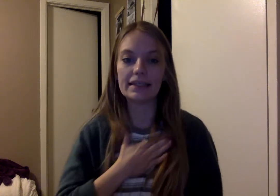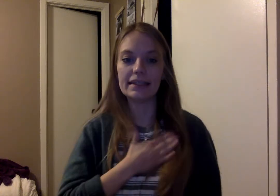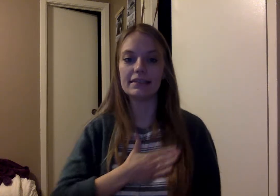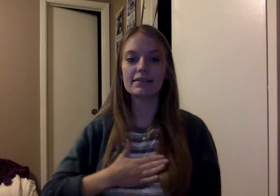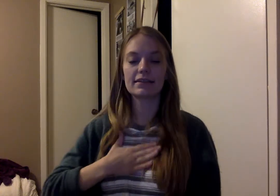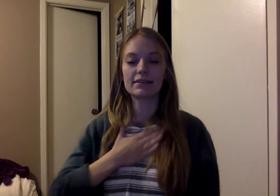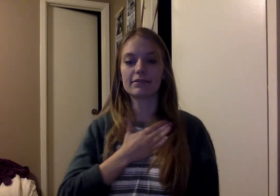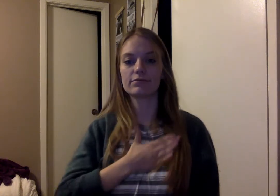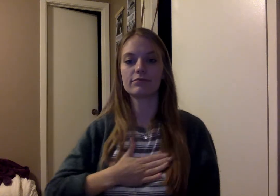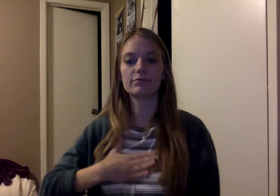Please.